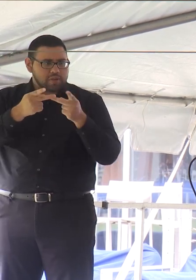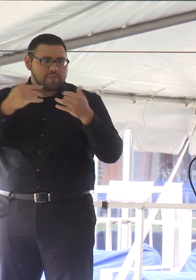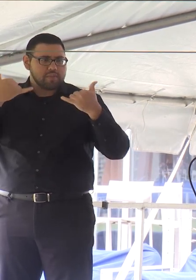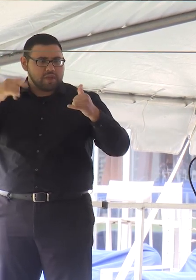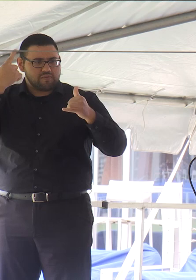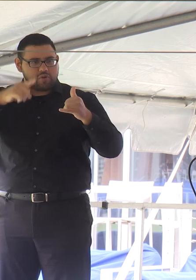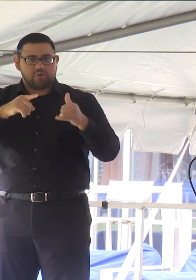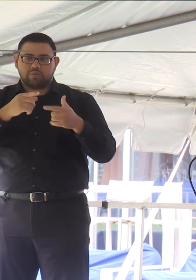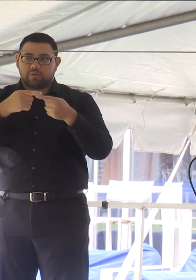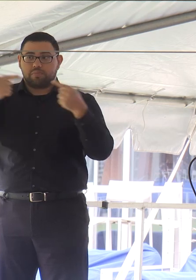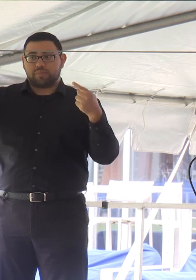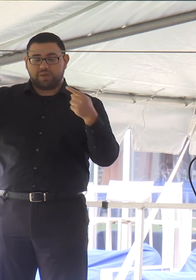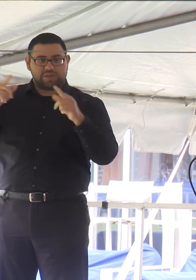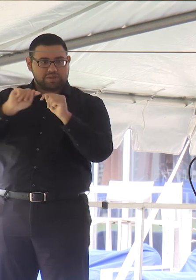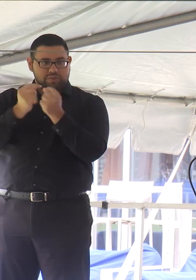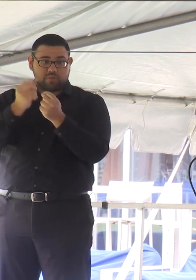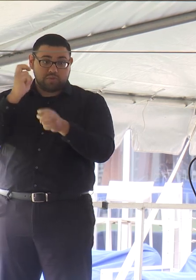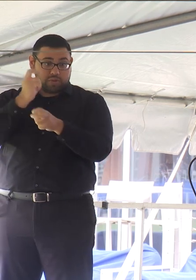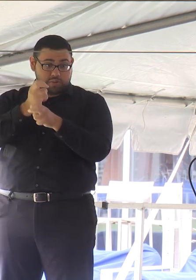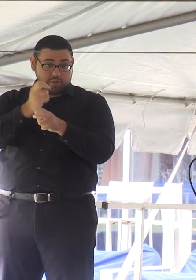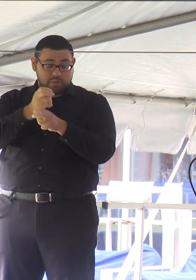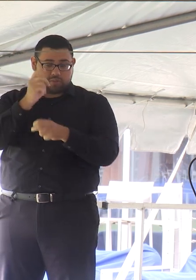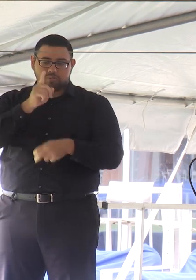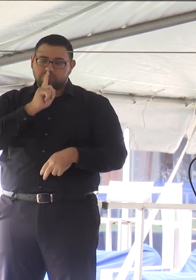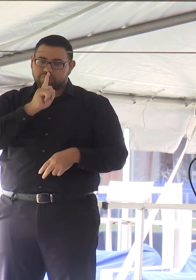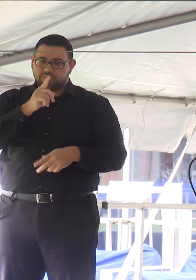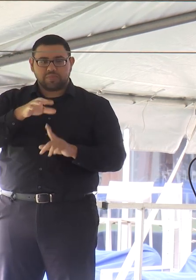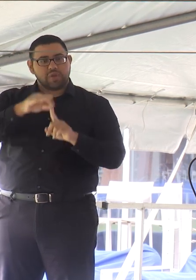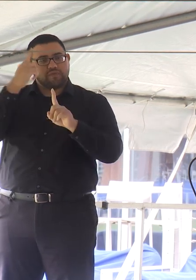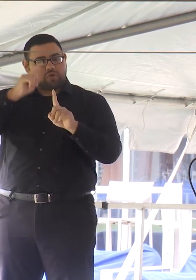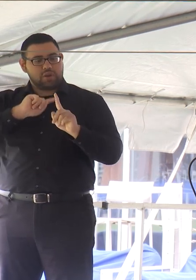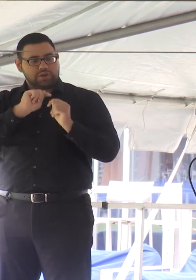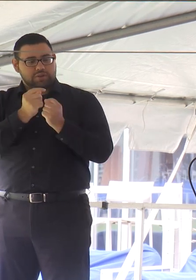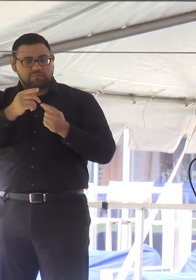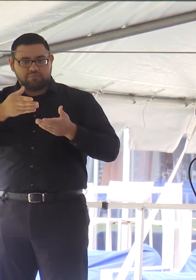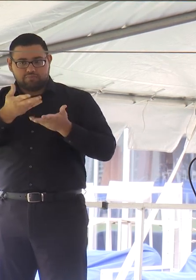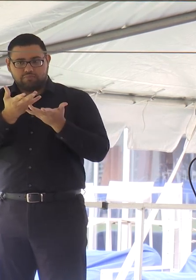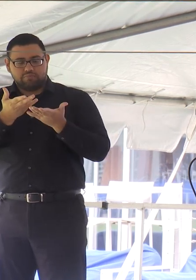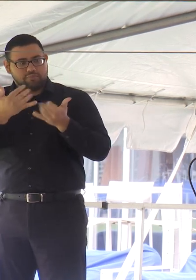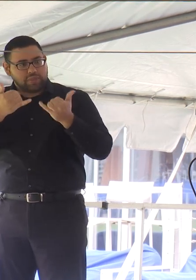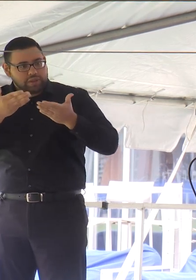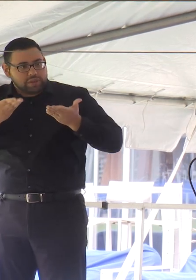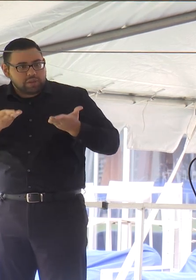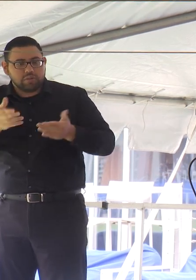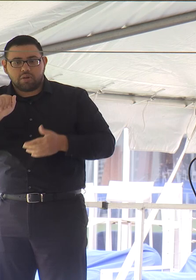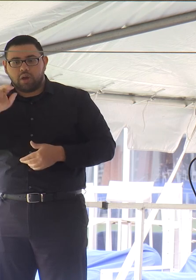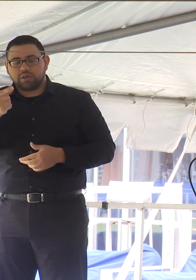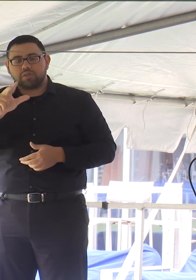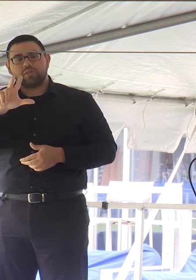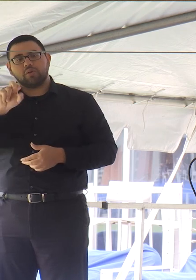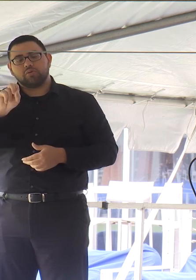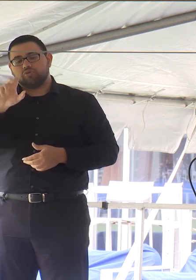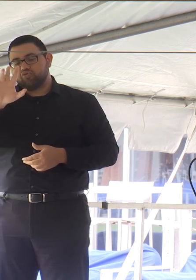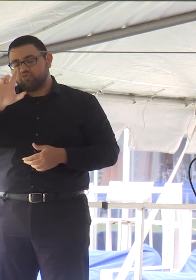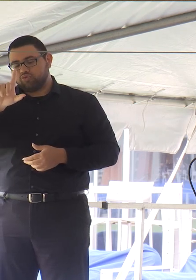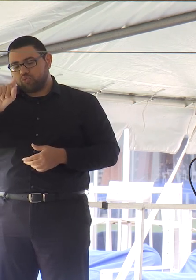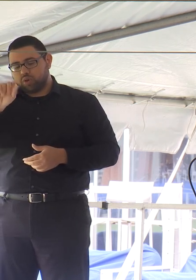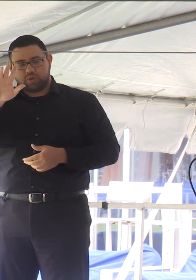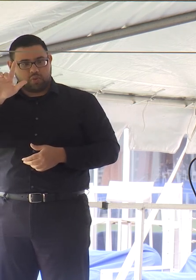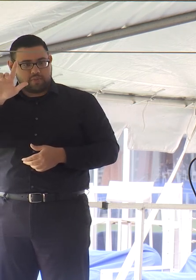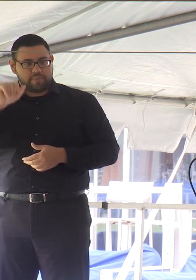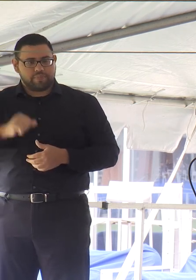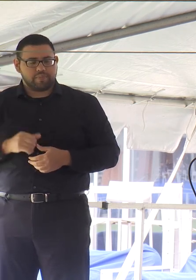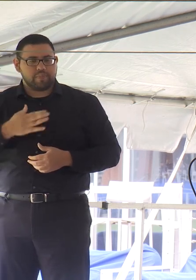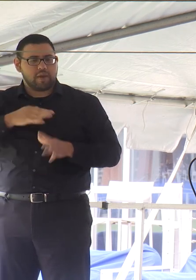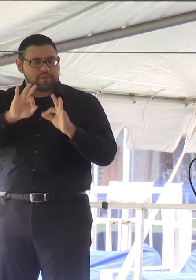for our opposing teams. And it's going to be difficult. And it's going to be special for our team to take the field here on August 30th of 2025.